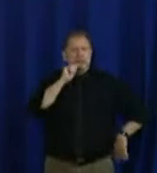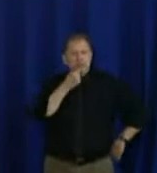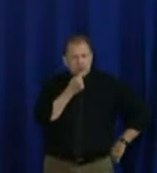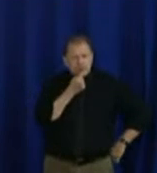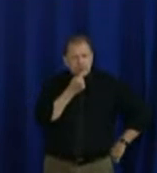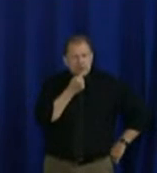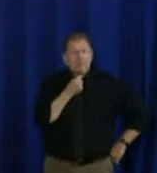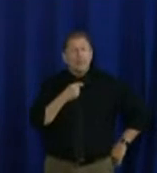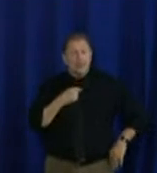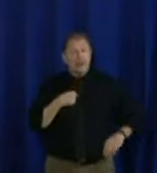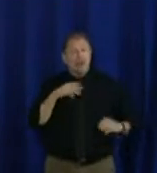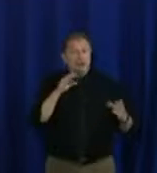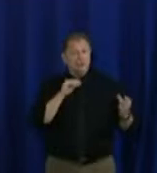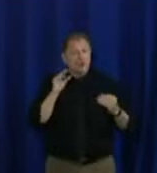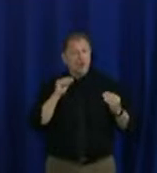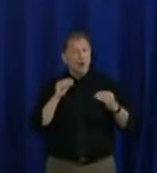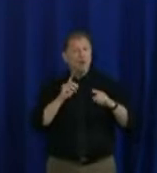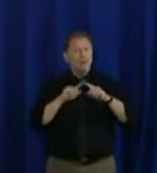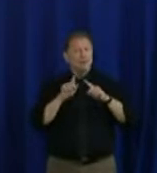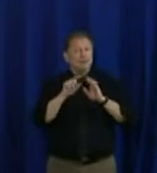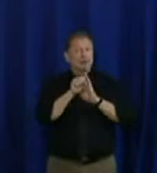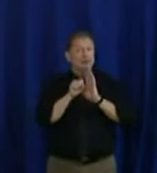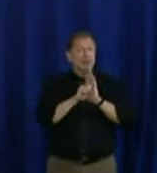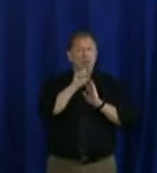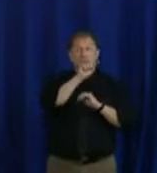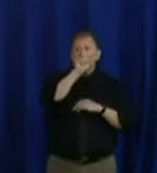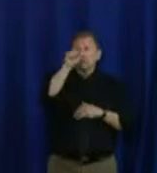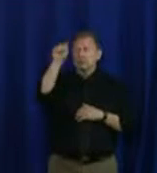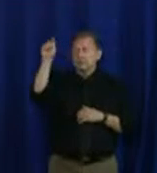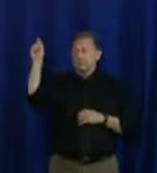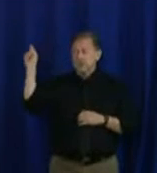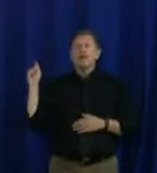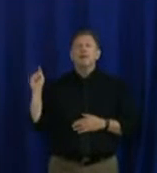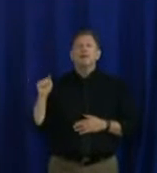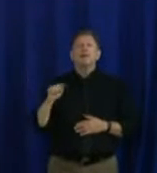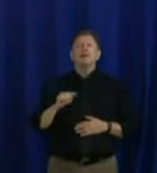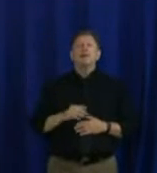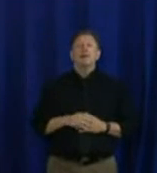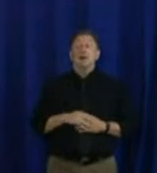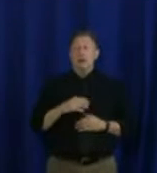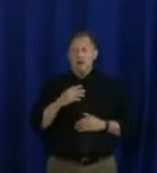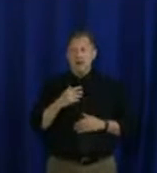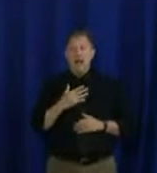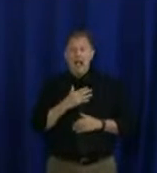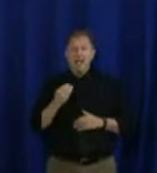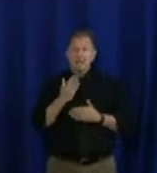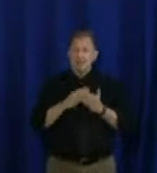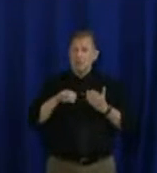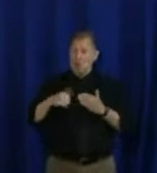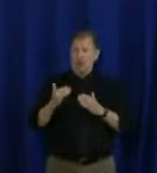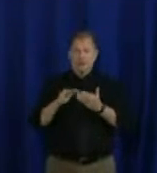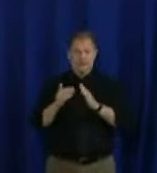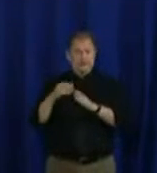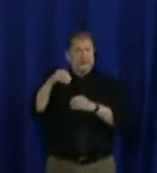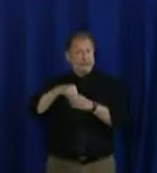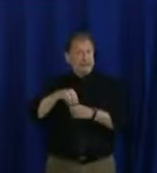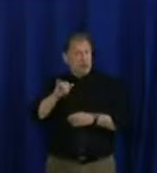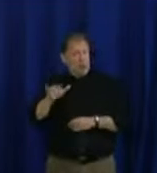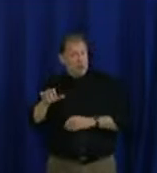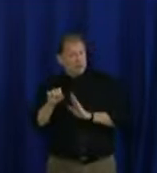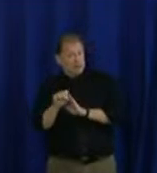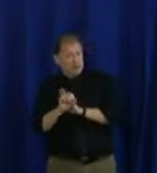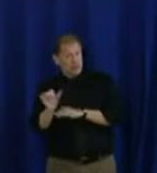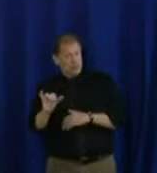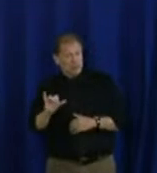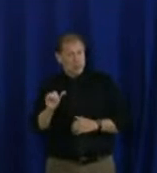to my counterparts in states around us, and in some cases other jurisdictions outside of Chicago, even within Illinois,